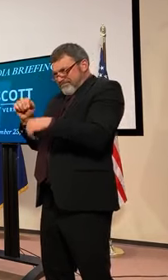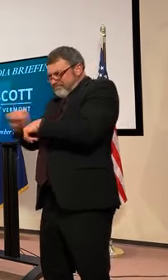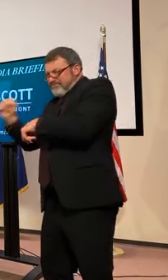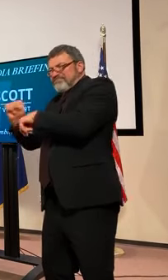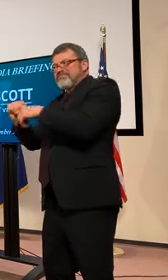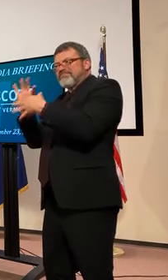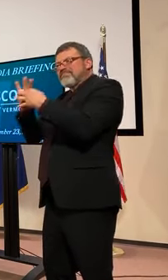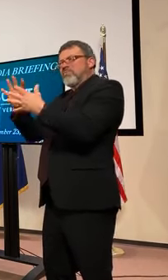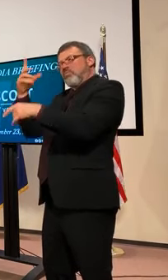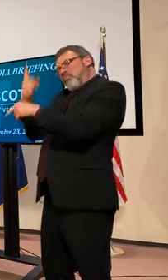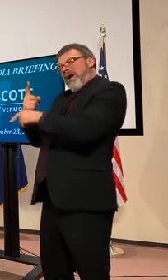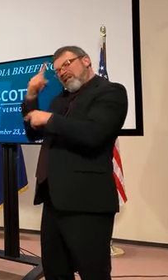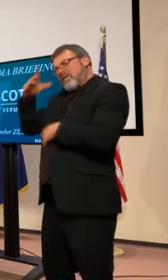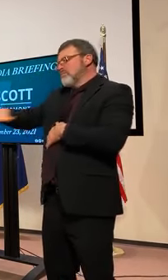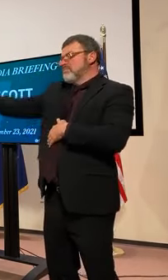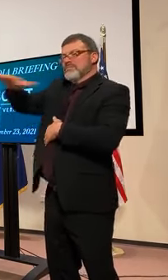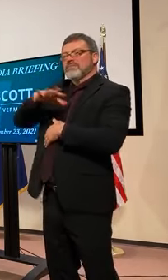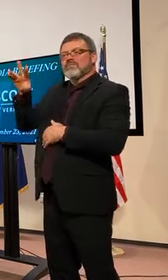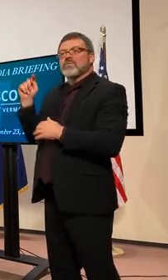to get out there.